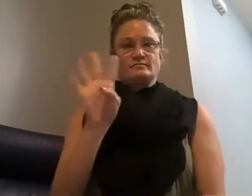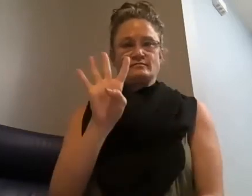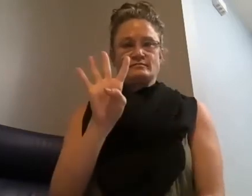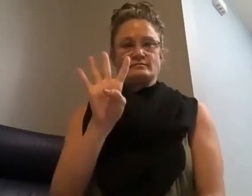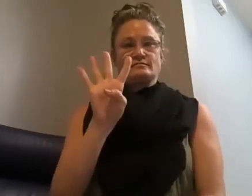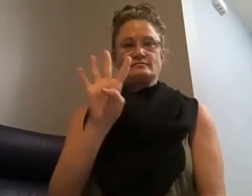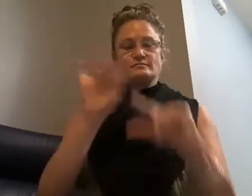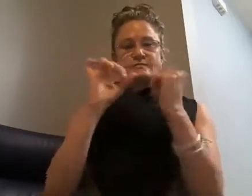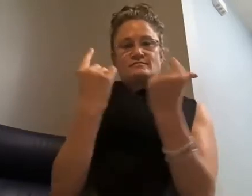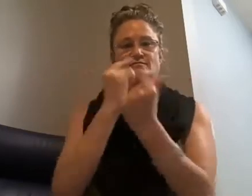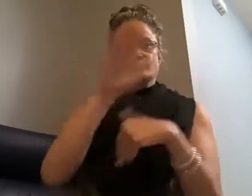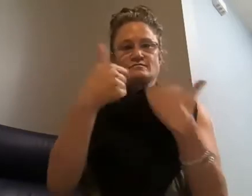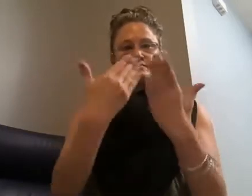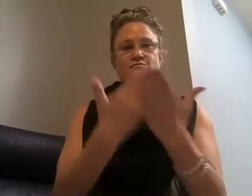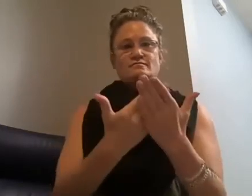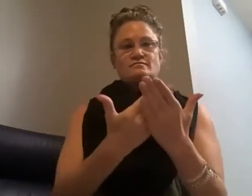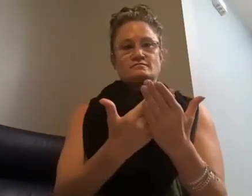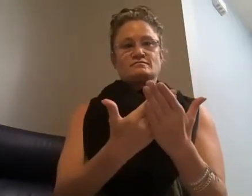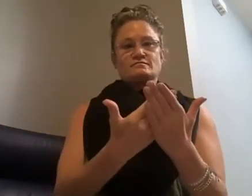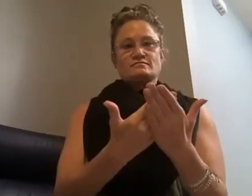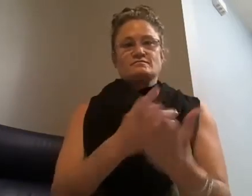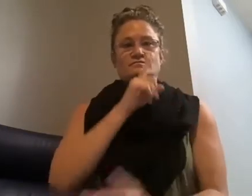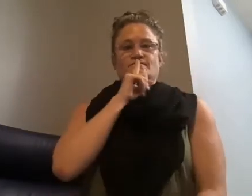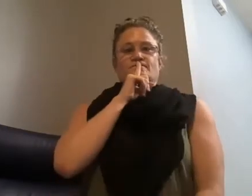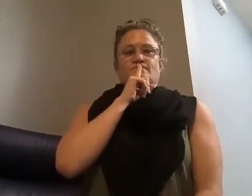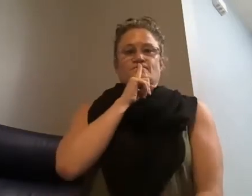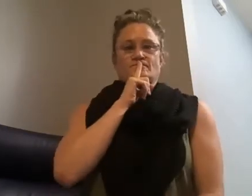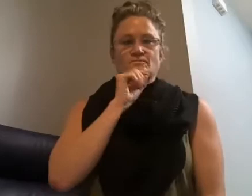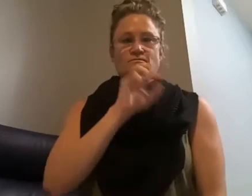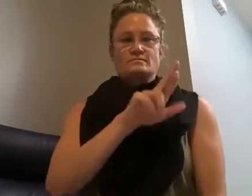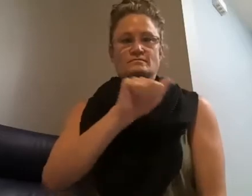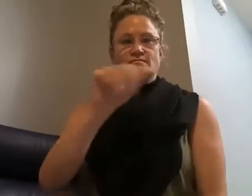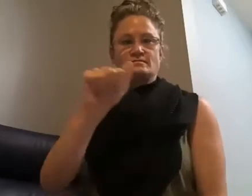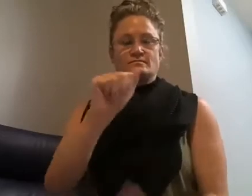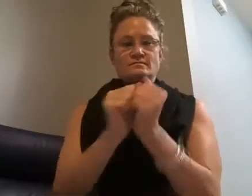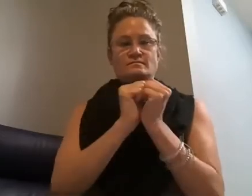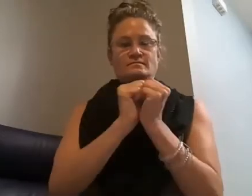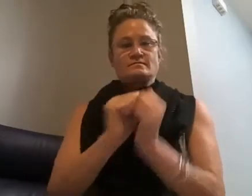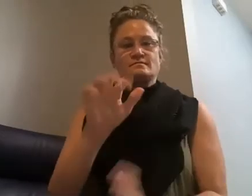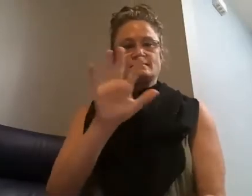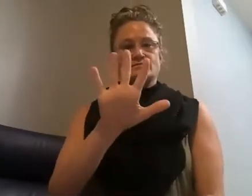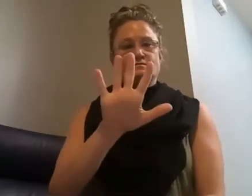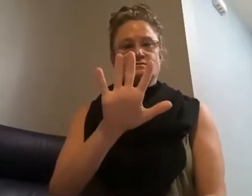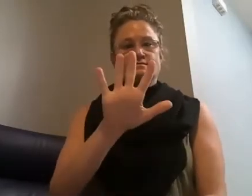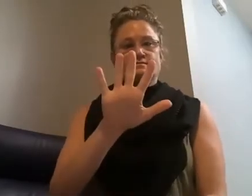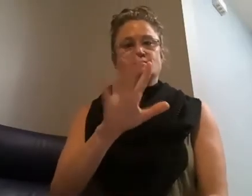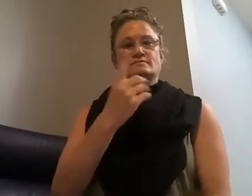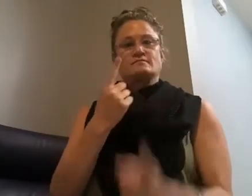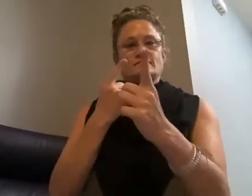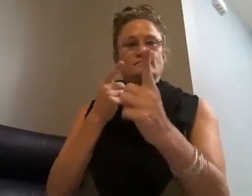autonomous except in matters affecting other groups or AA as a whole. 5, each group has but one primary purpose, to carry its message